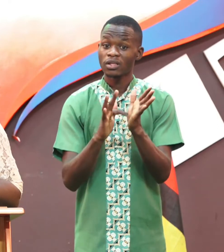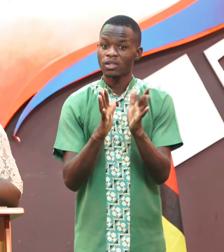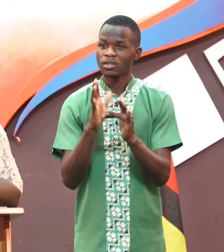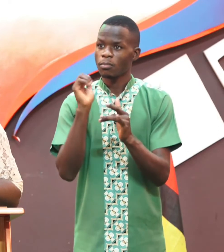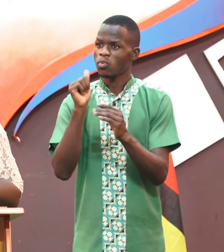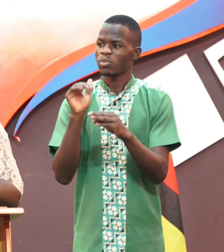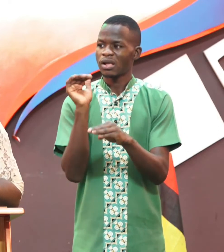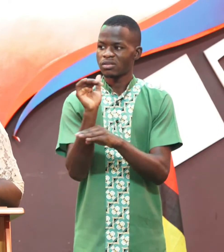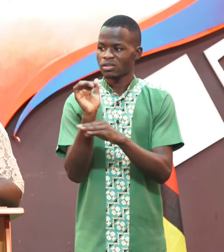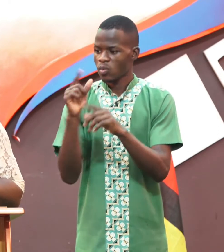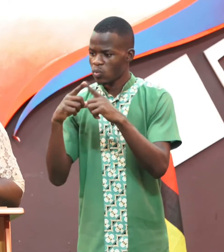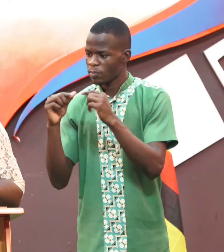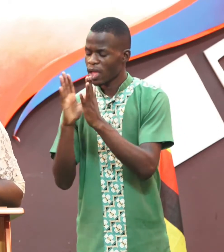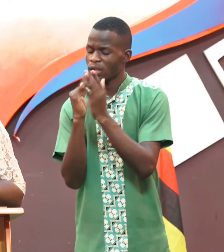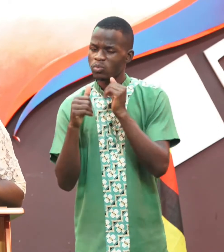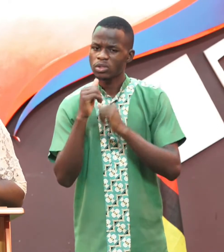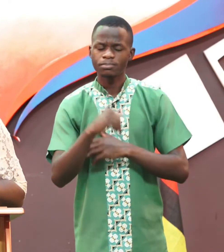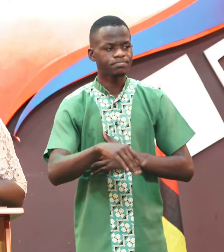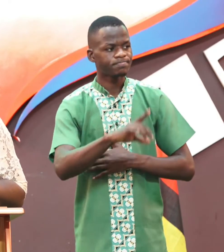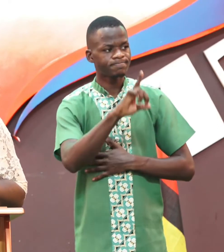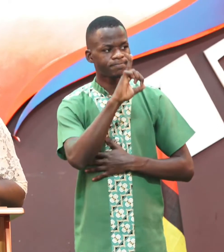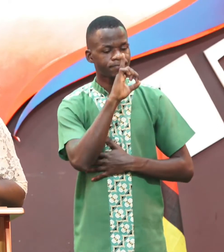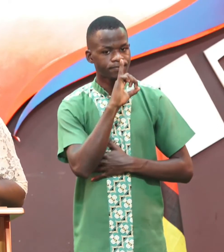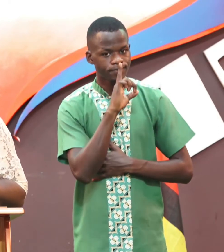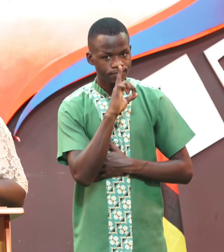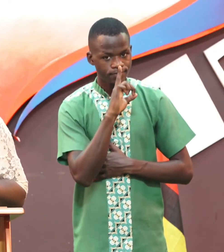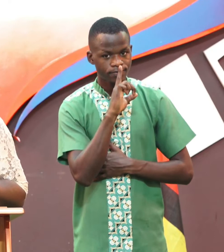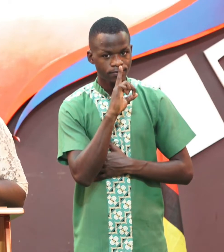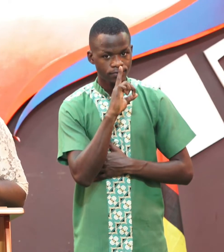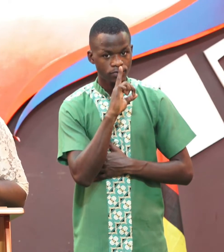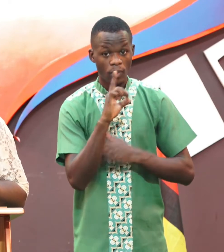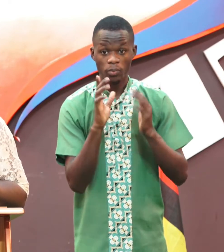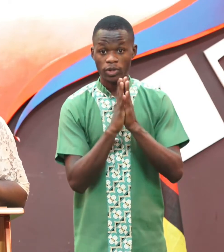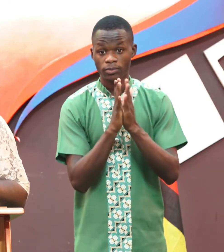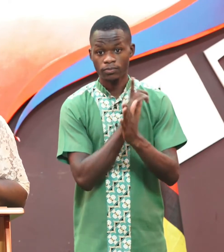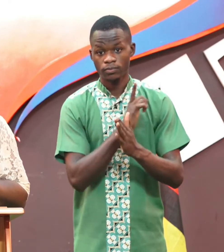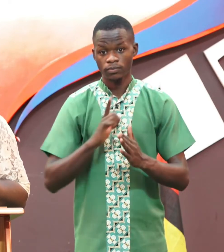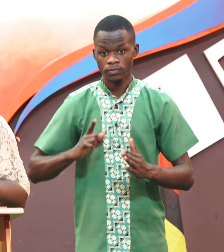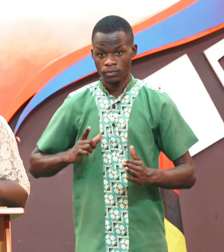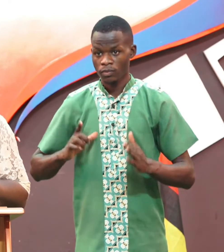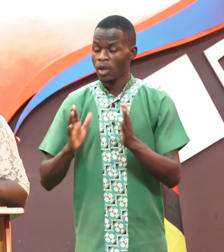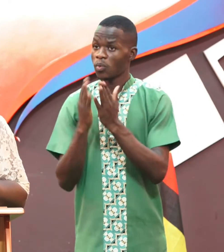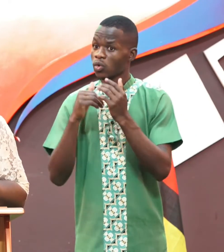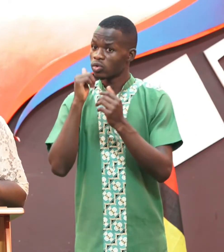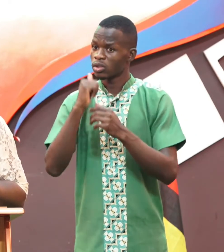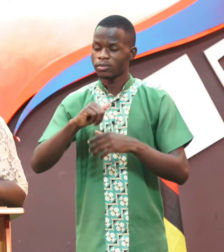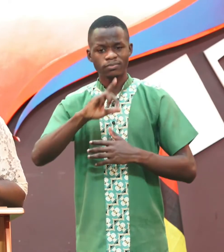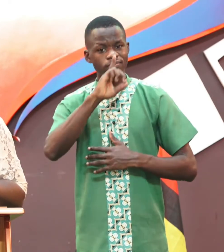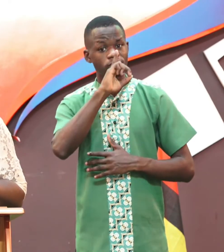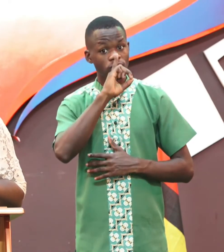na sirikako. He was asked very many questions and he was silent. Mukama yebazibwe. Praise the Lord.